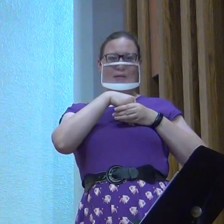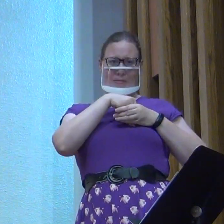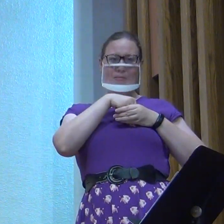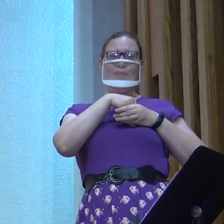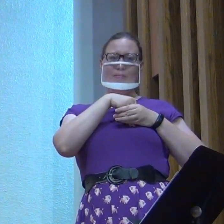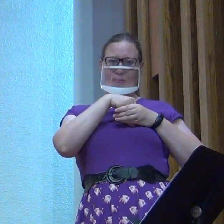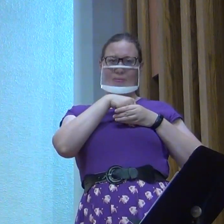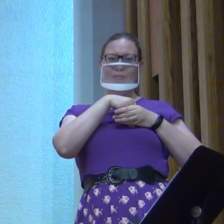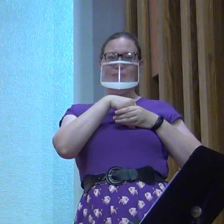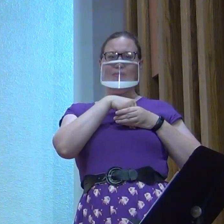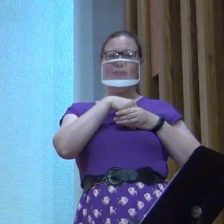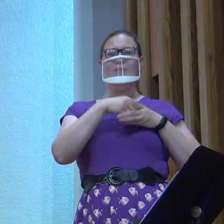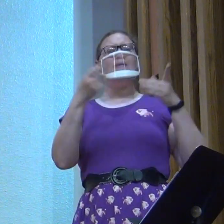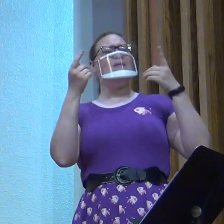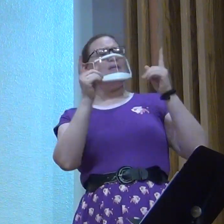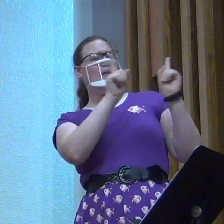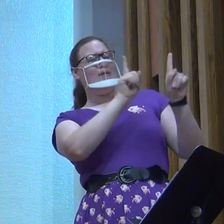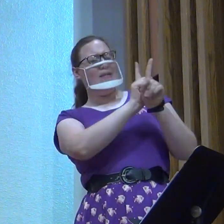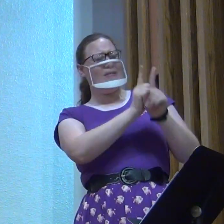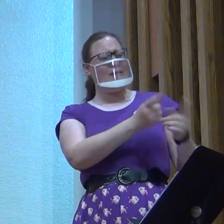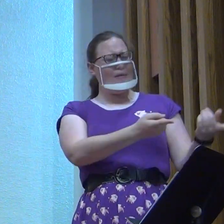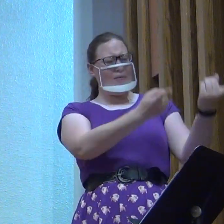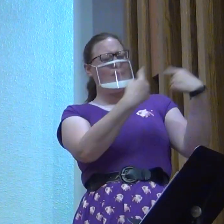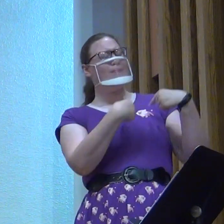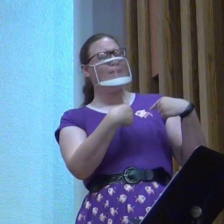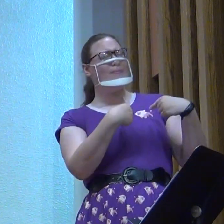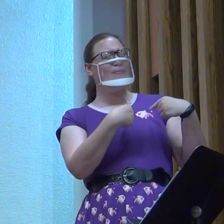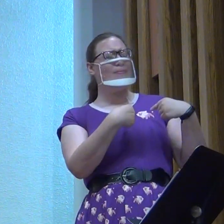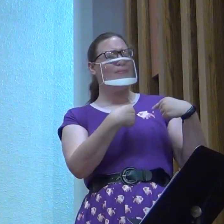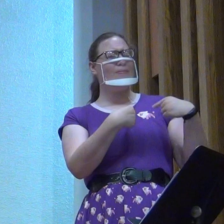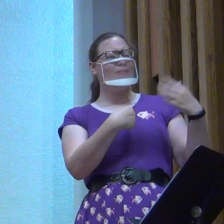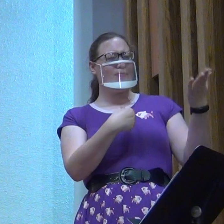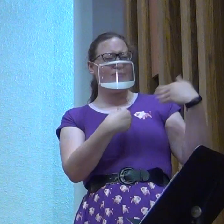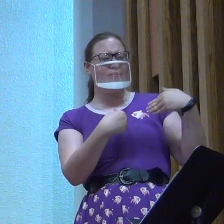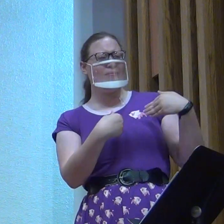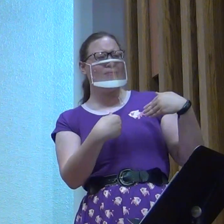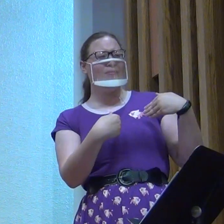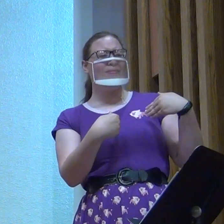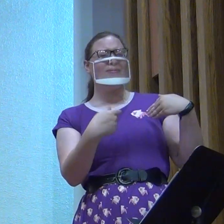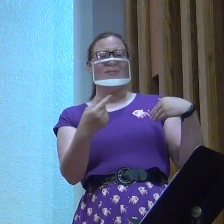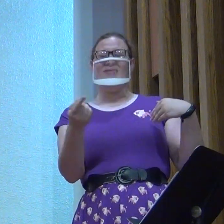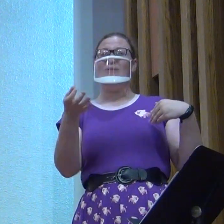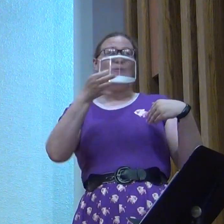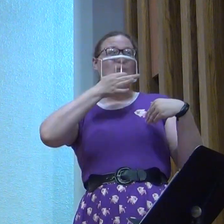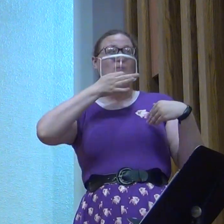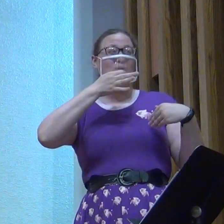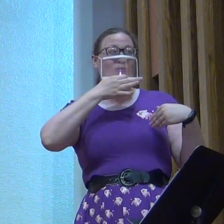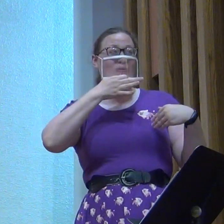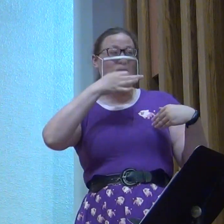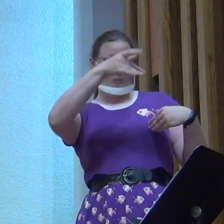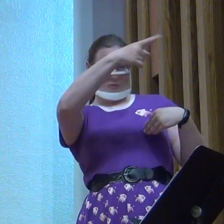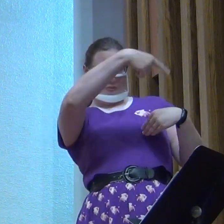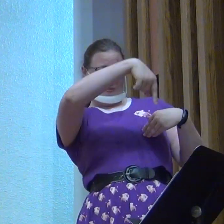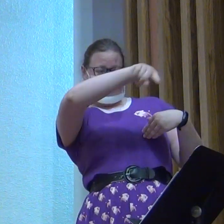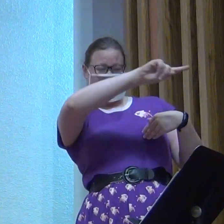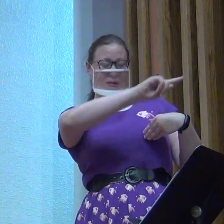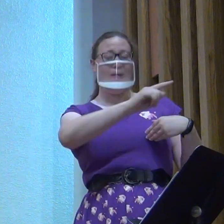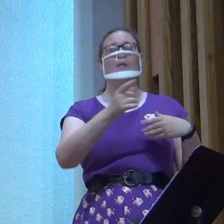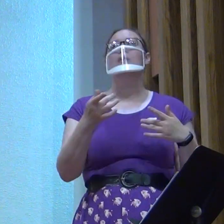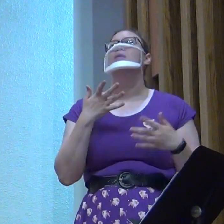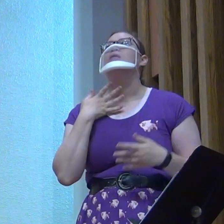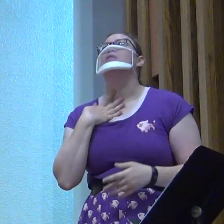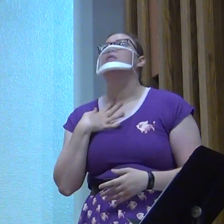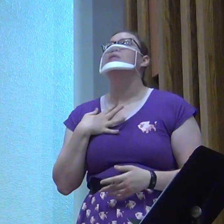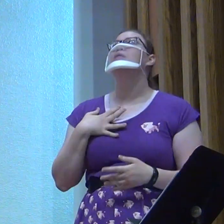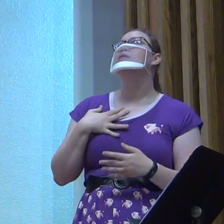Then he said to his disciples, "The time is coming when you will long to see